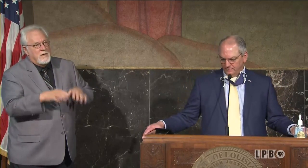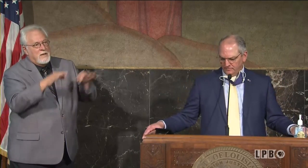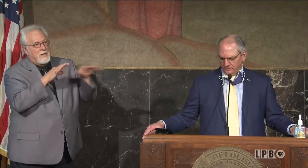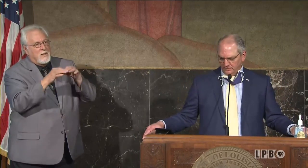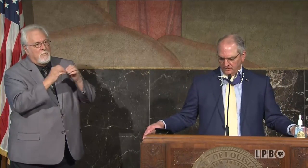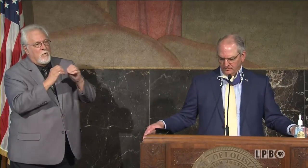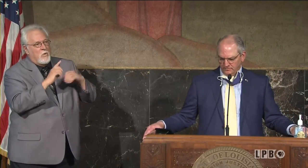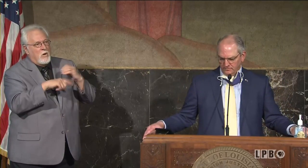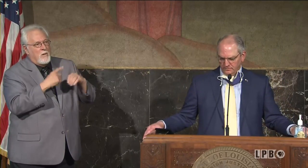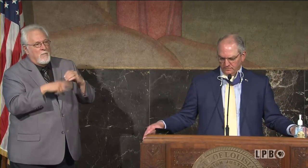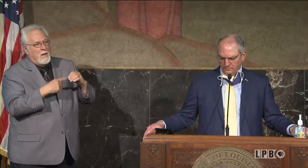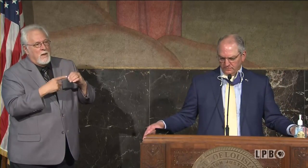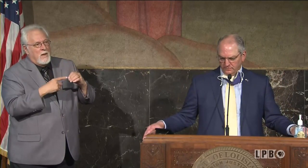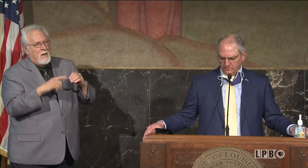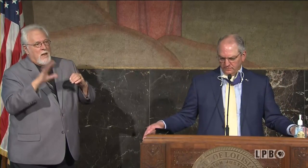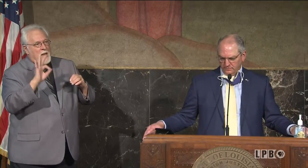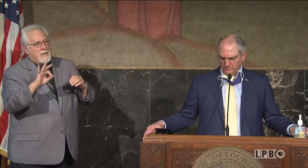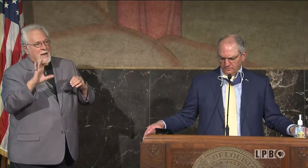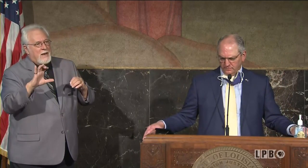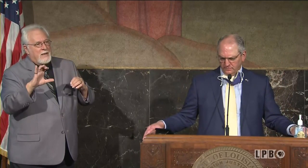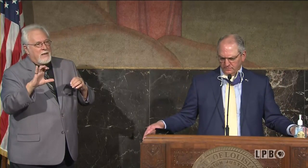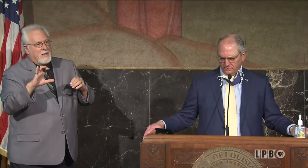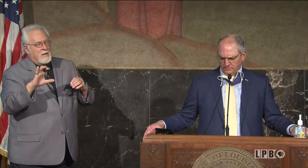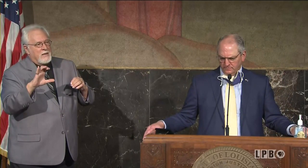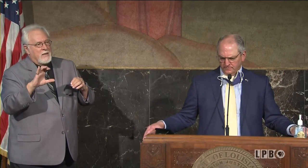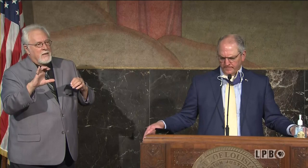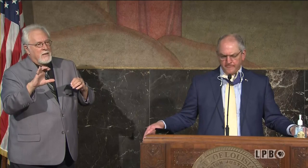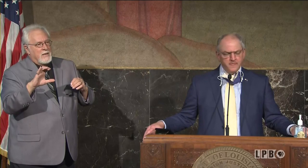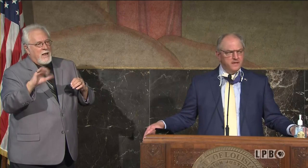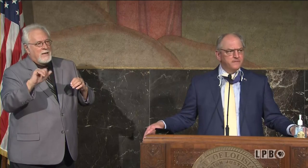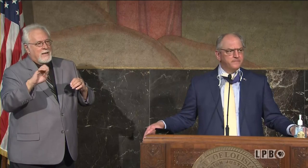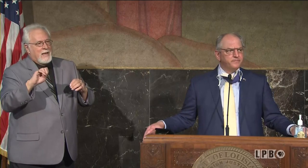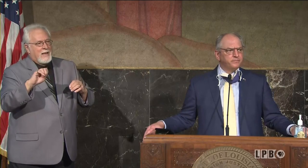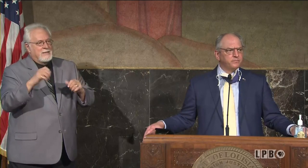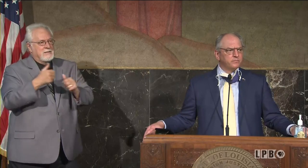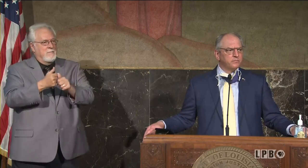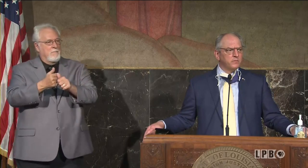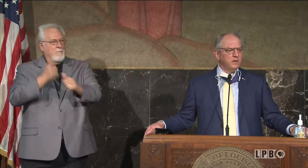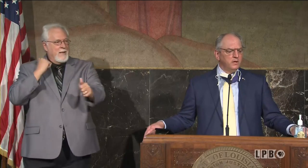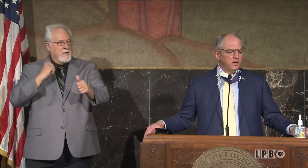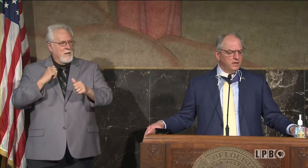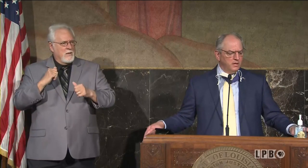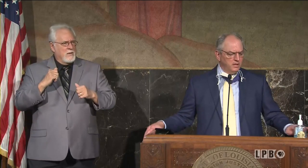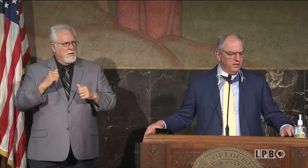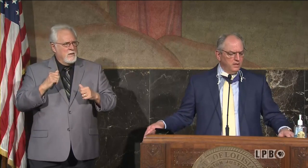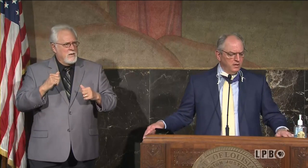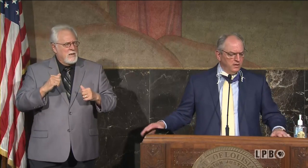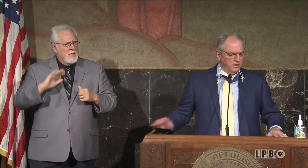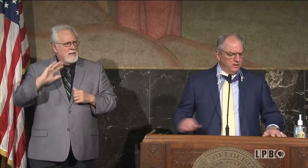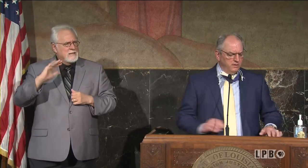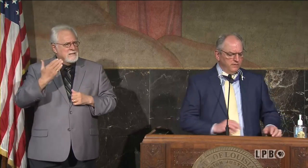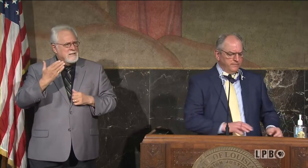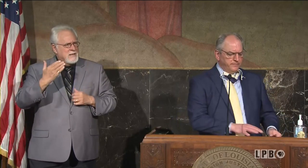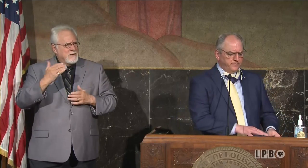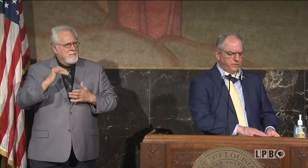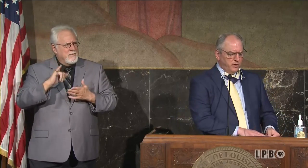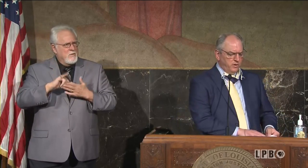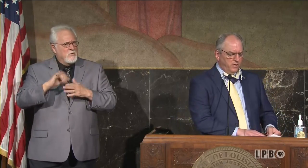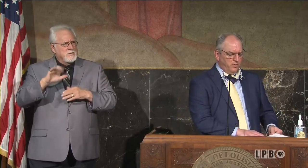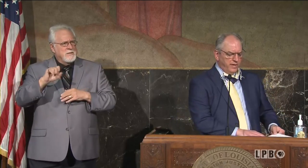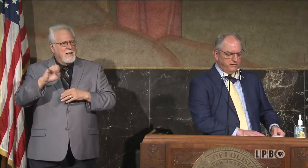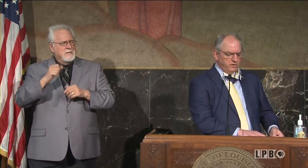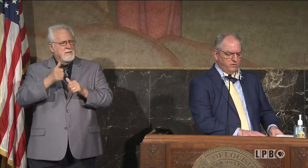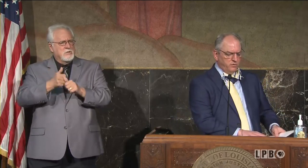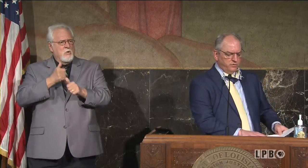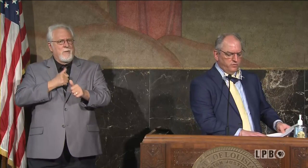more about the 900 case backlog that you said, Yeah. even though it's go back up